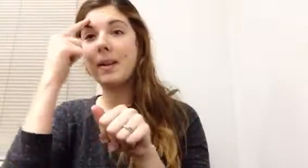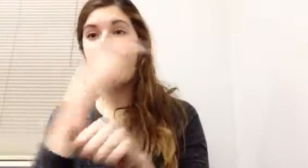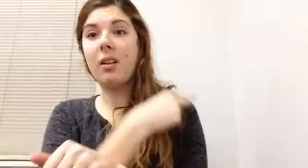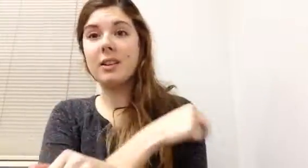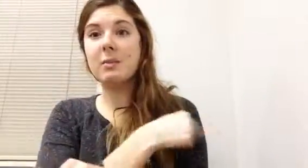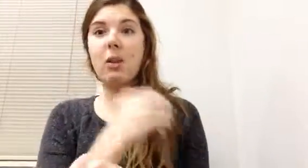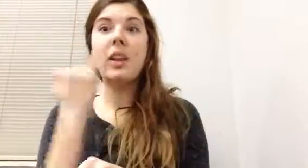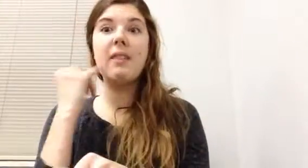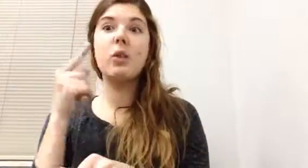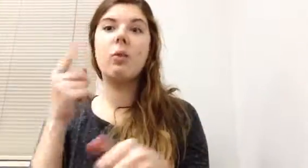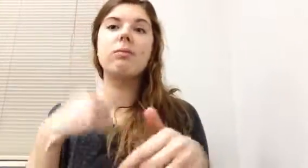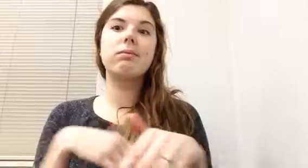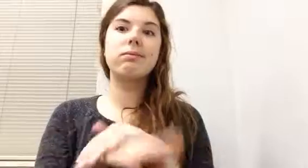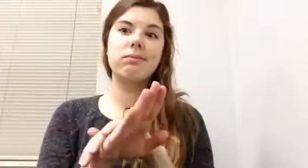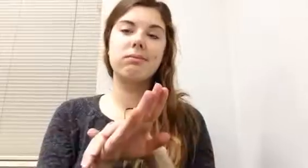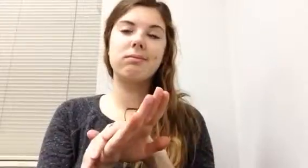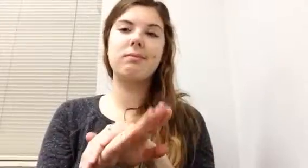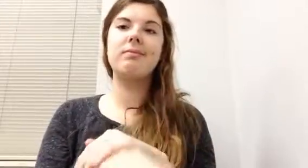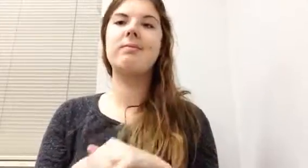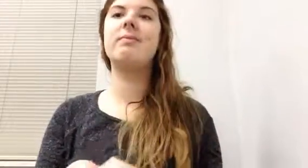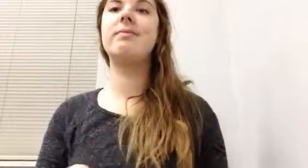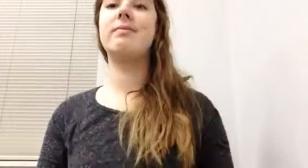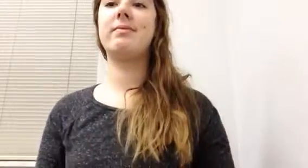them, no, you're wrong and I'm right, then you're gonna stay.